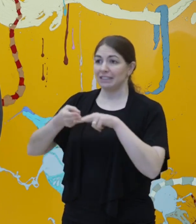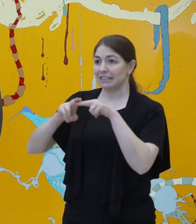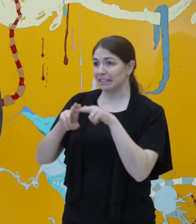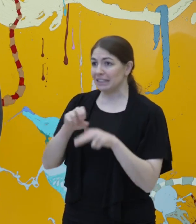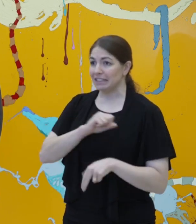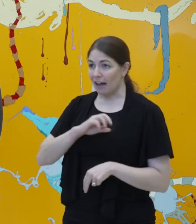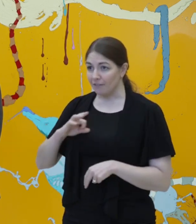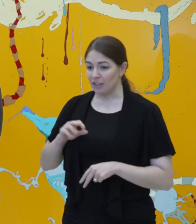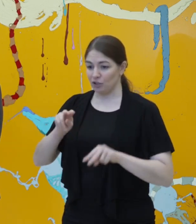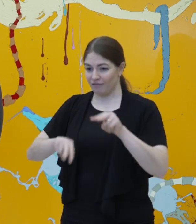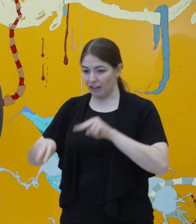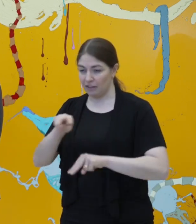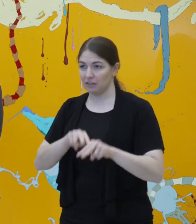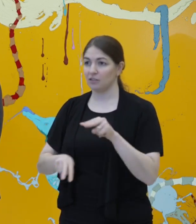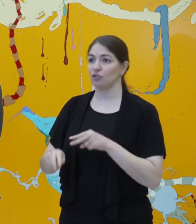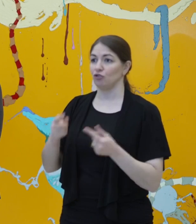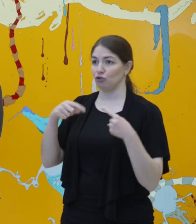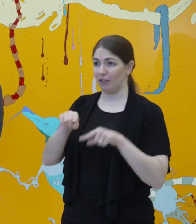weather event.